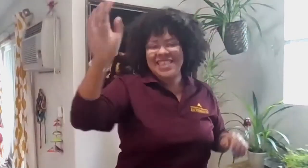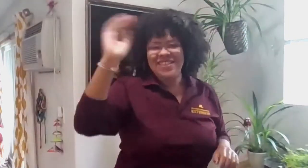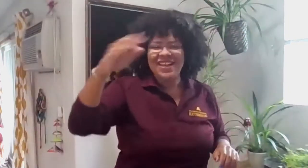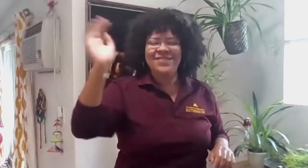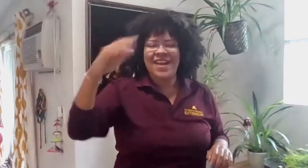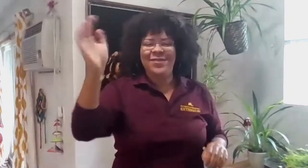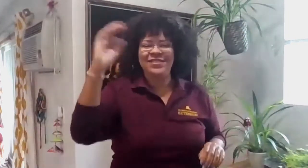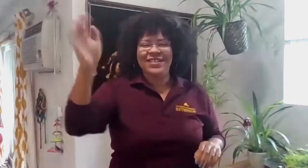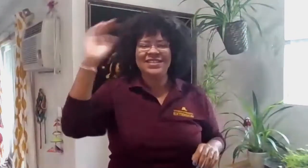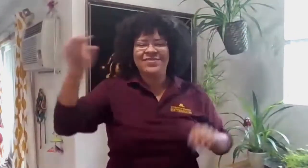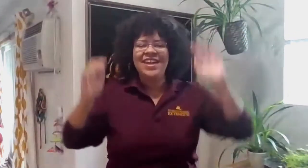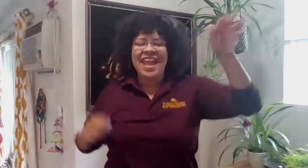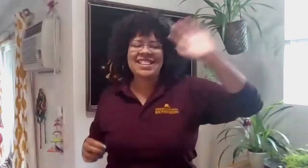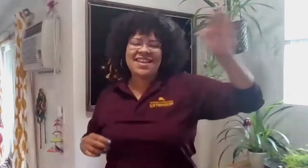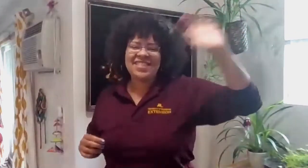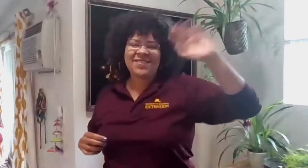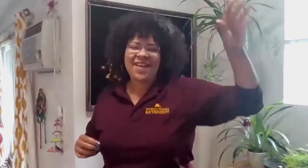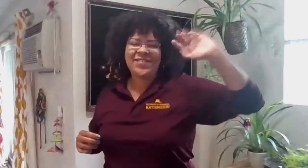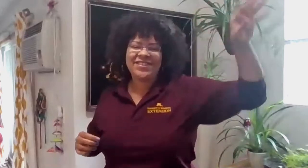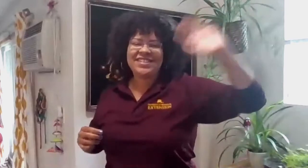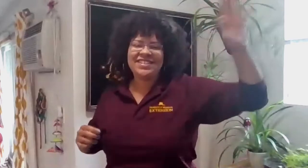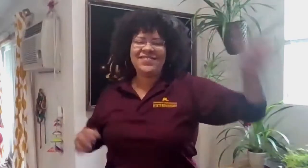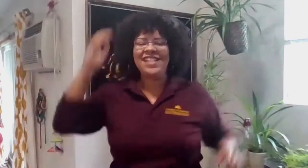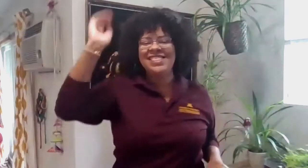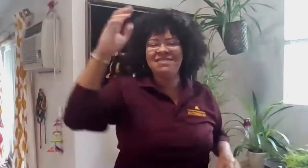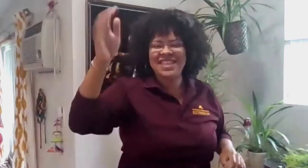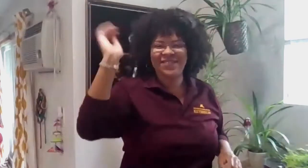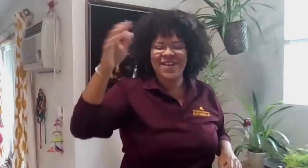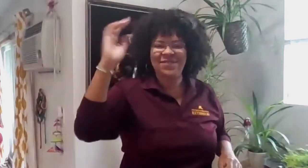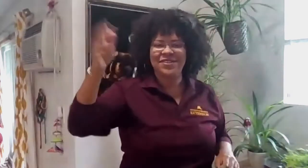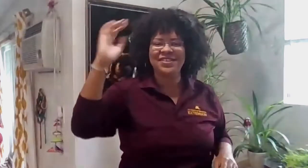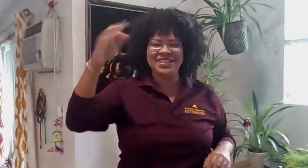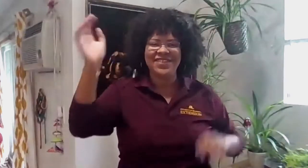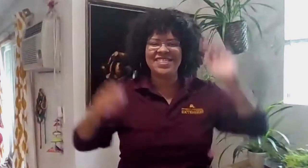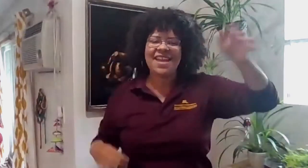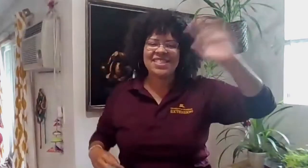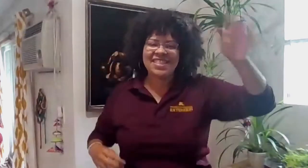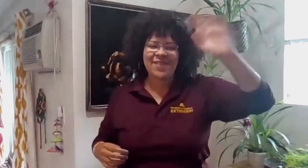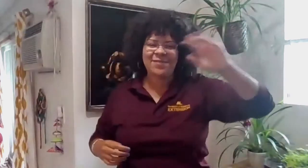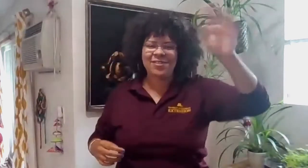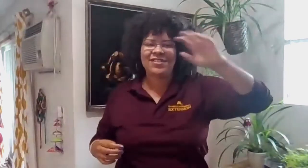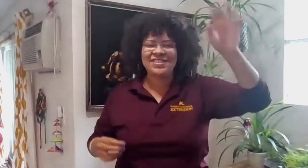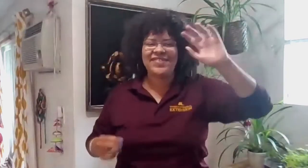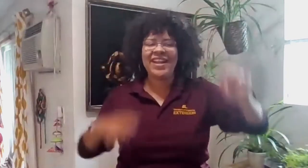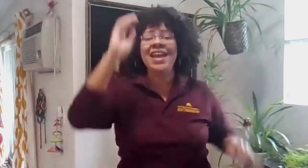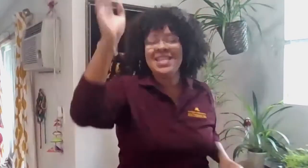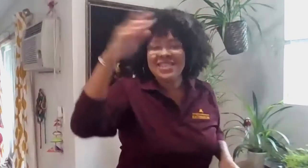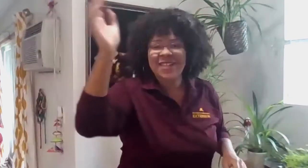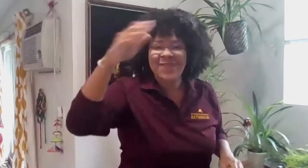7, 6, 5, 4, 3, 2, 1. 8, 7, 6, 5, 4, 3, 2, 1. 7, 6, 5, 4, 3, 2, 1. 7, 6, 5, 4, 3, 2, 1. 6, 5,